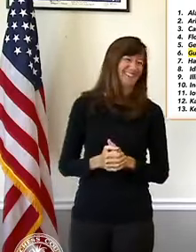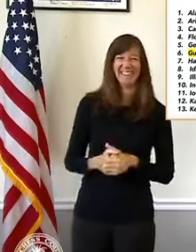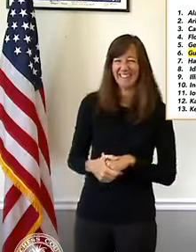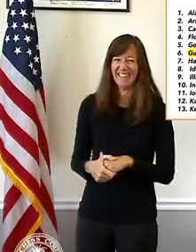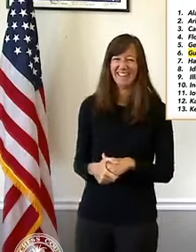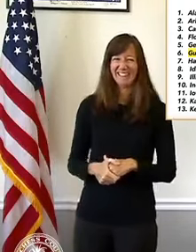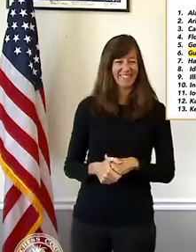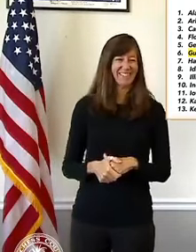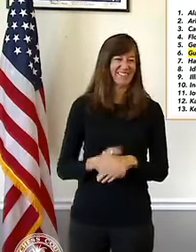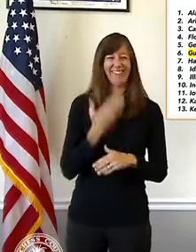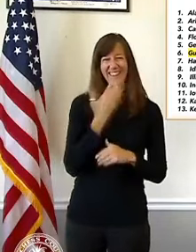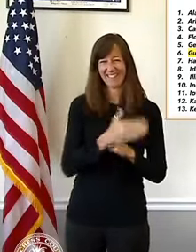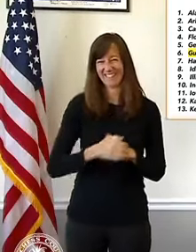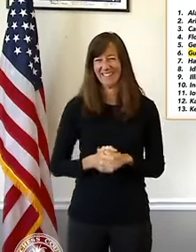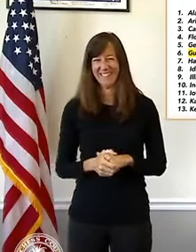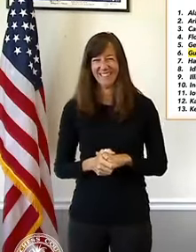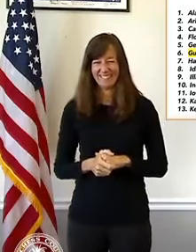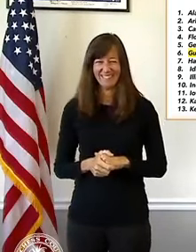Thank you.